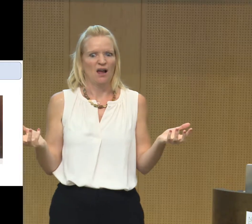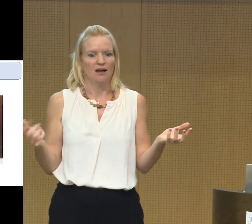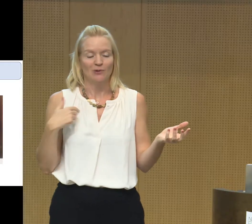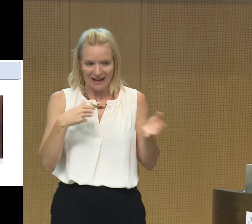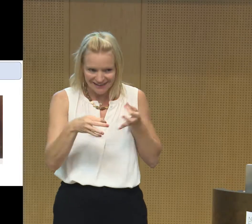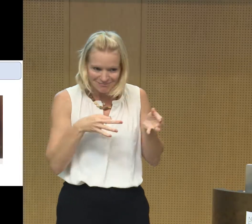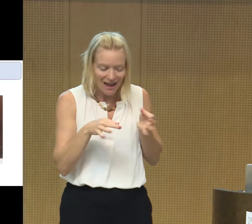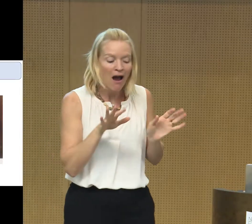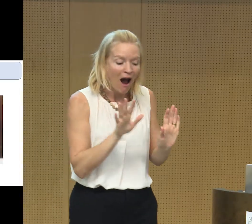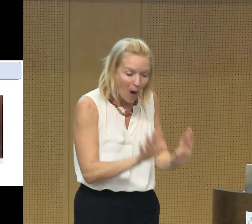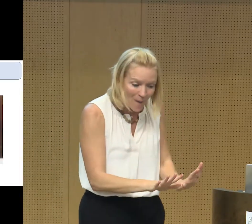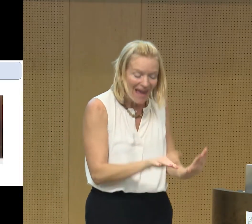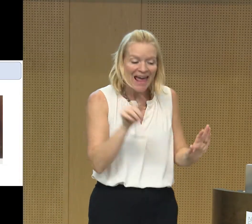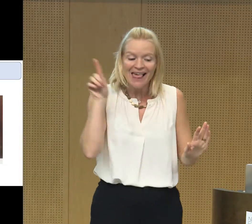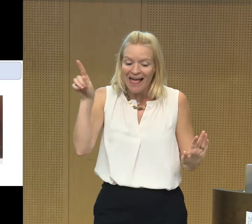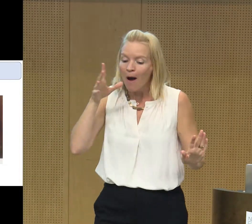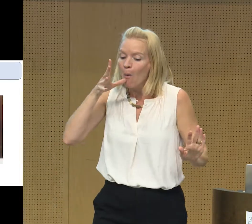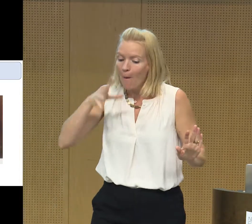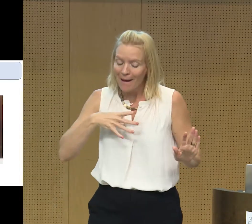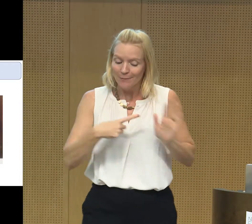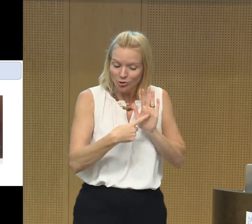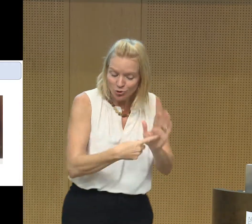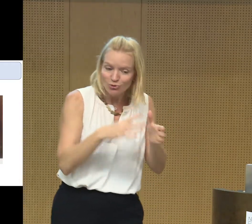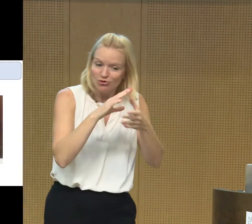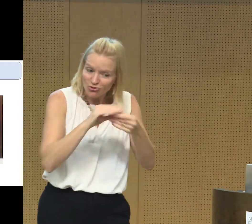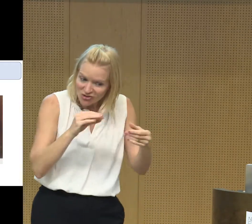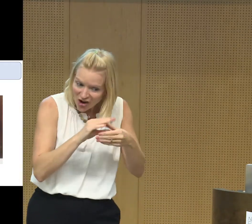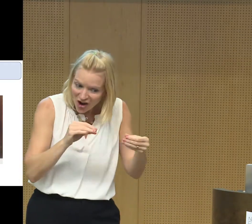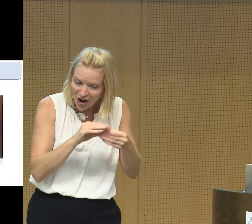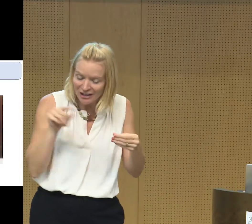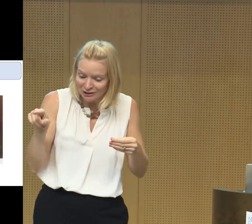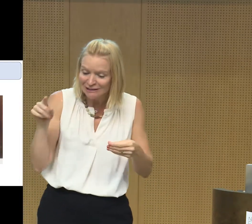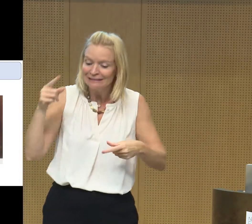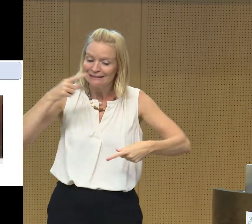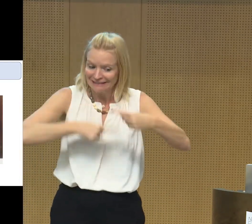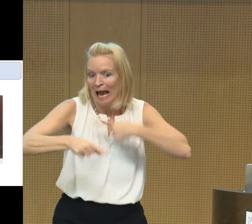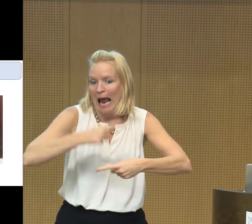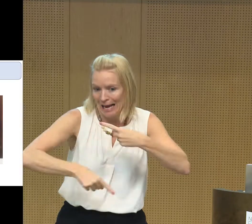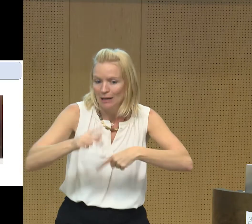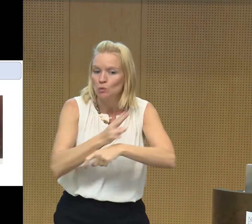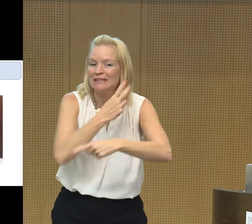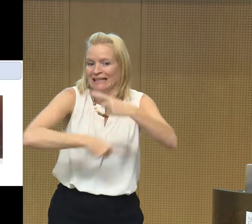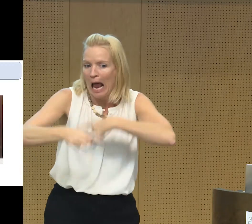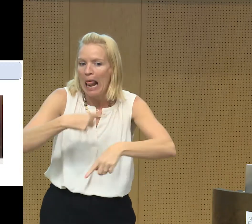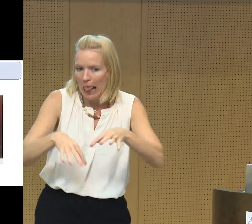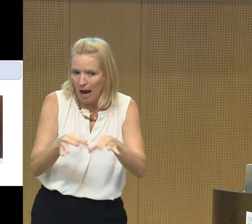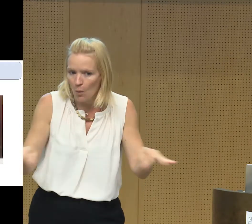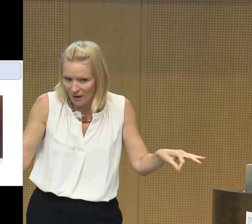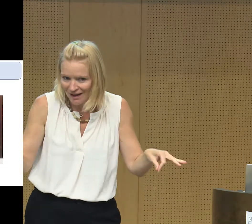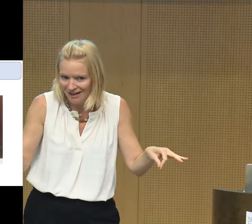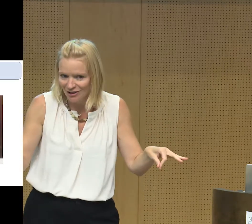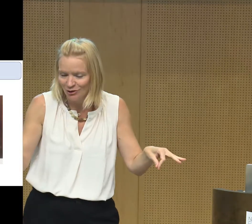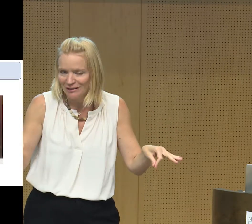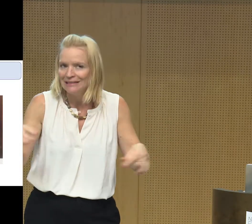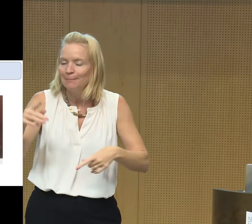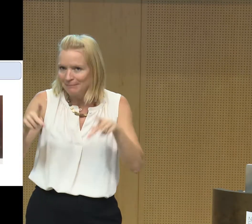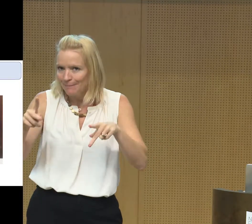were expected to do. I said to them, you're going to watch a woman on this movie who is using